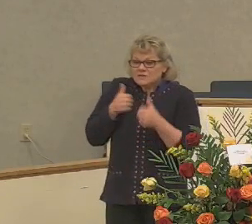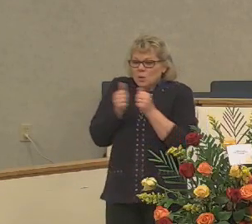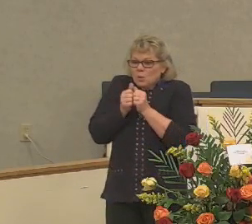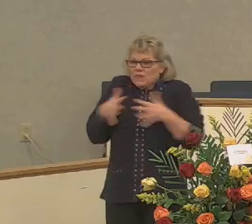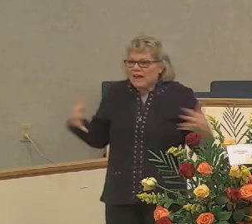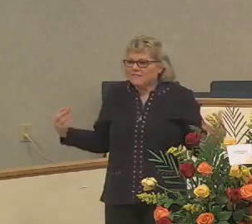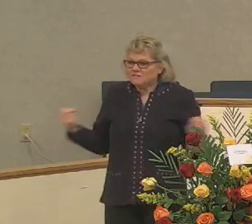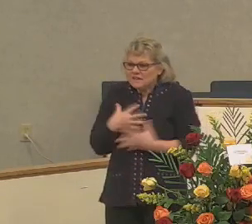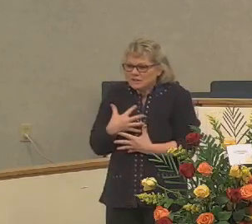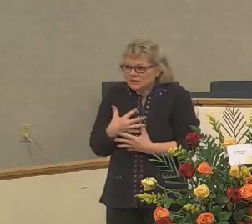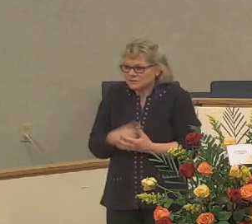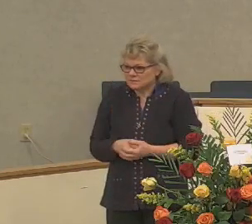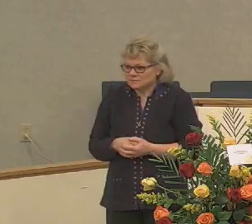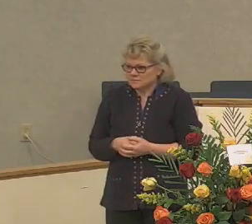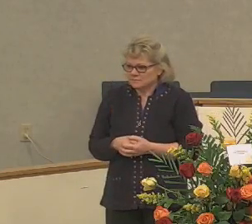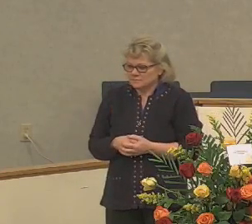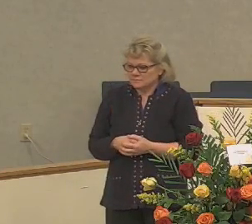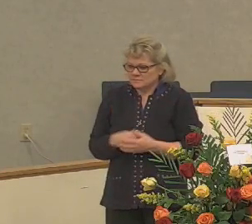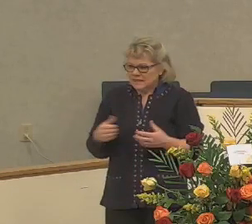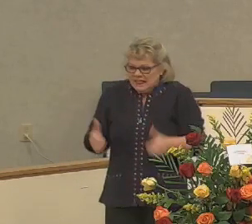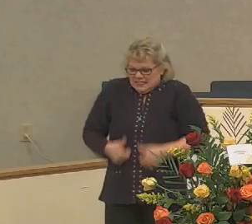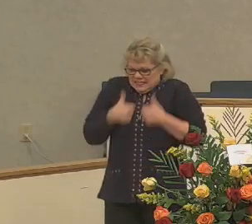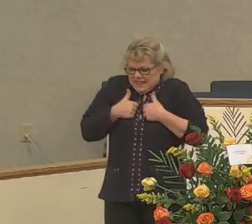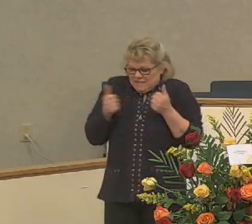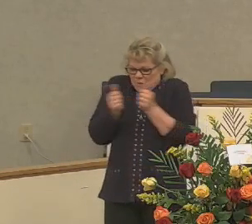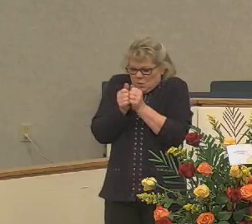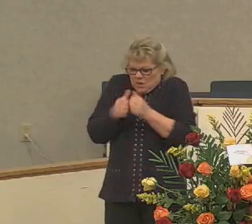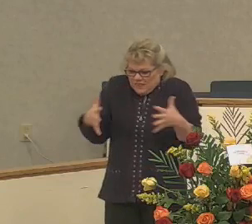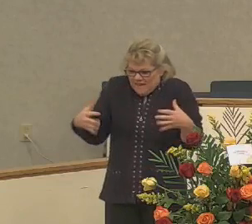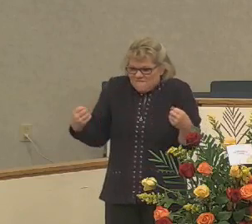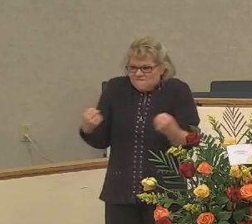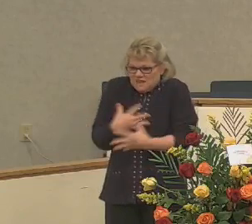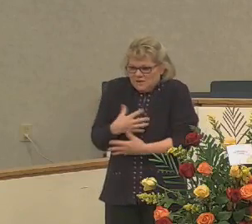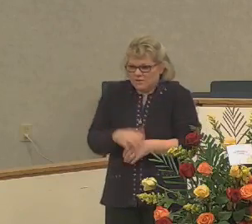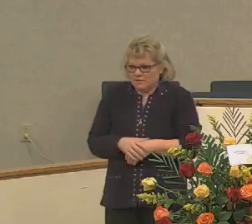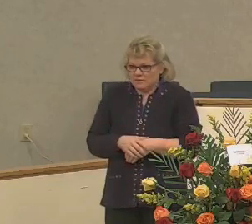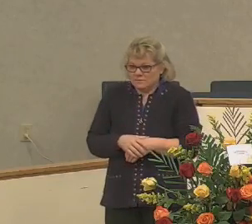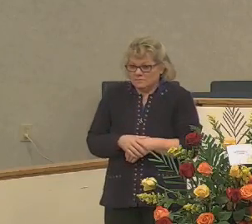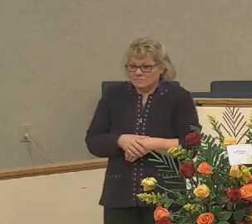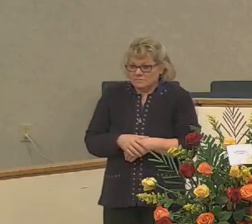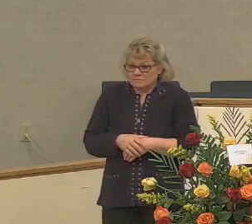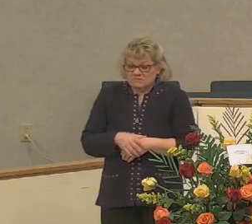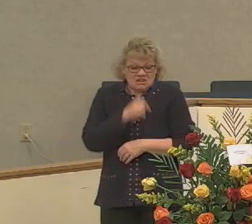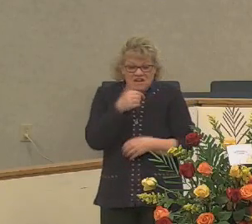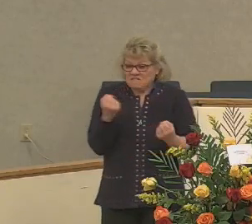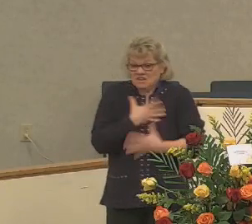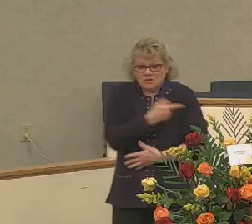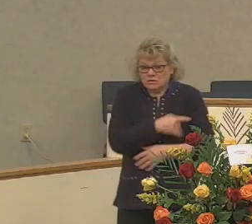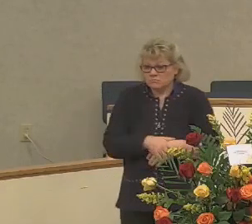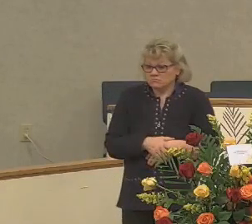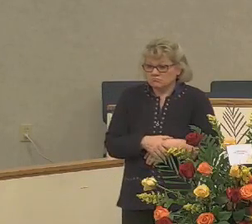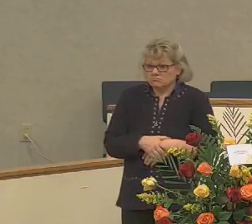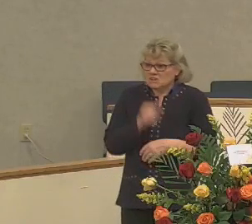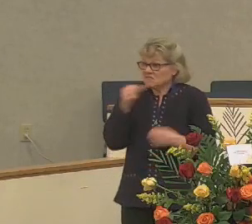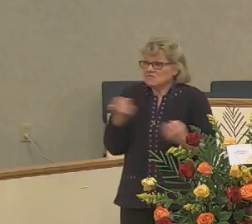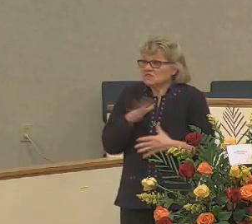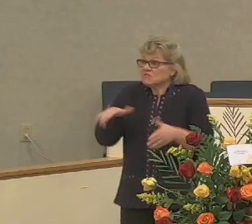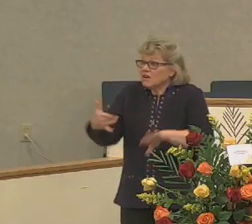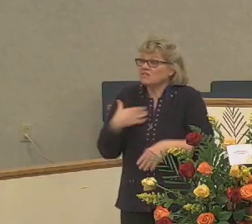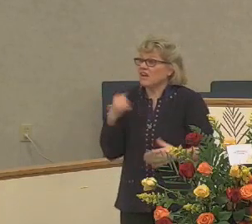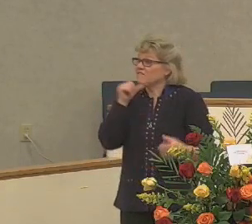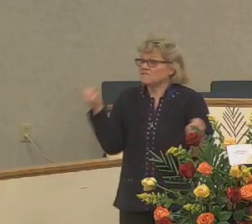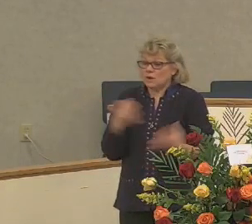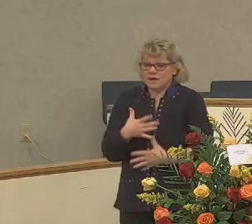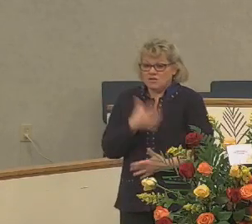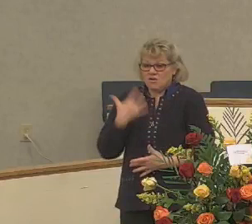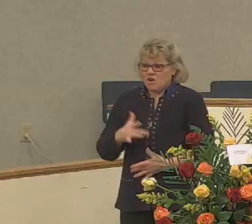fear. Live without fear. I think Brother Marion lived without fear. Live without fear. A